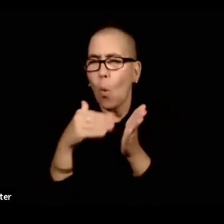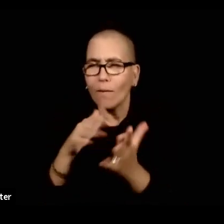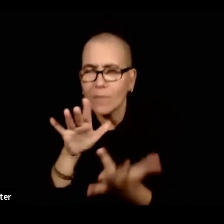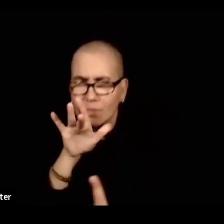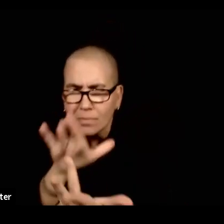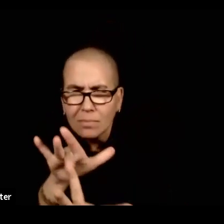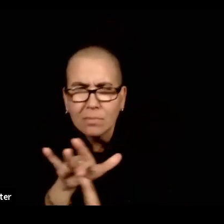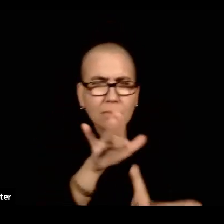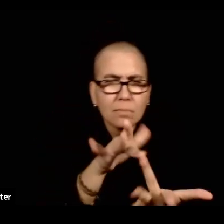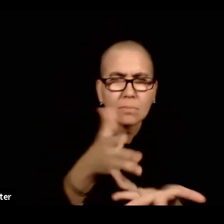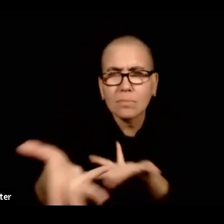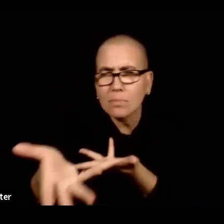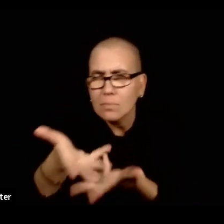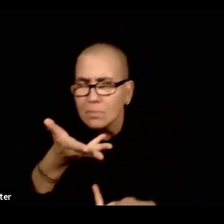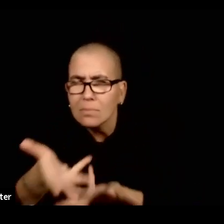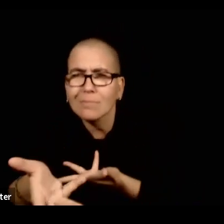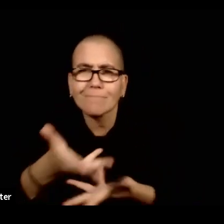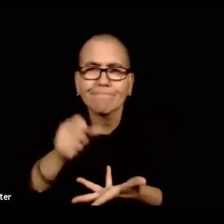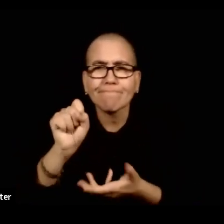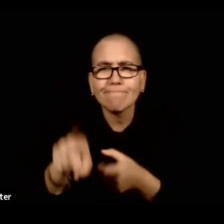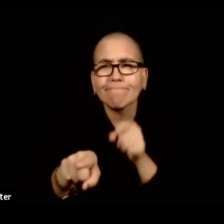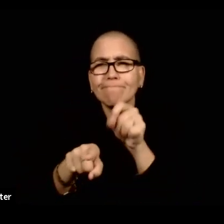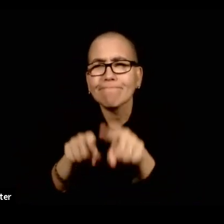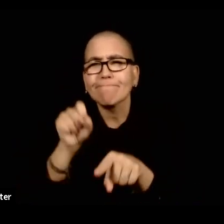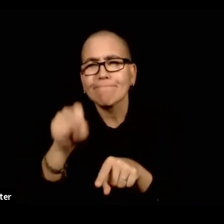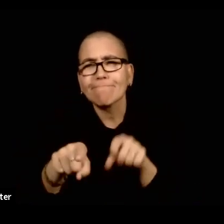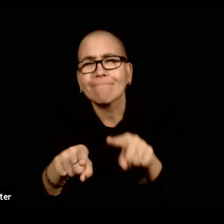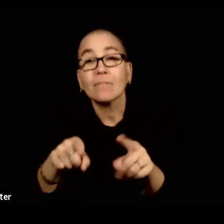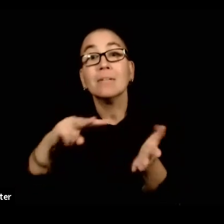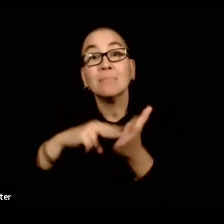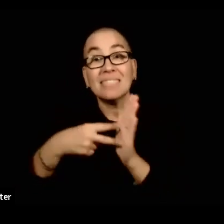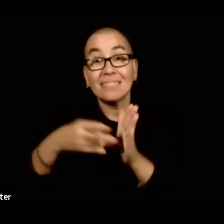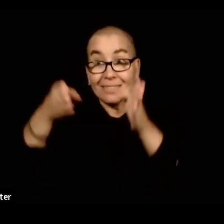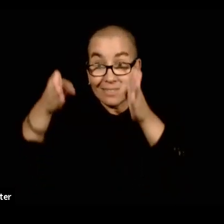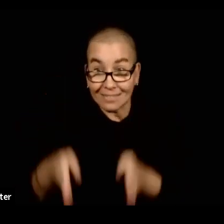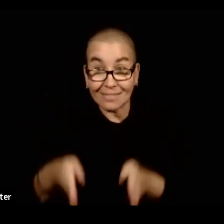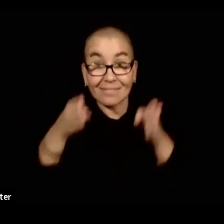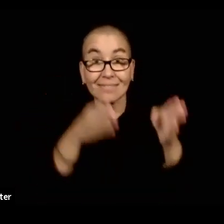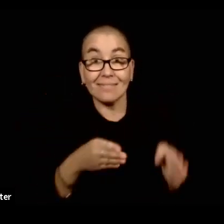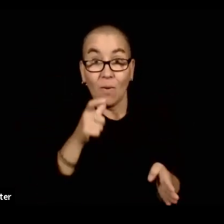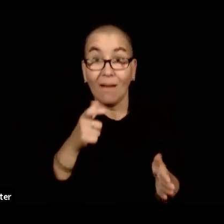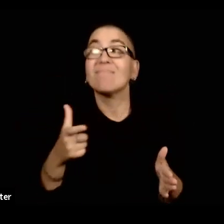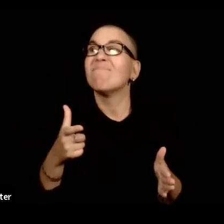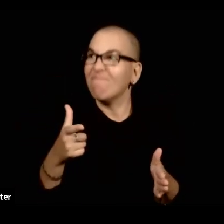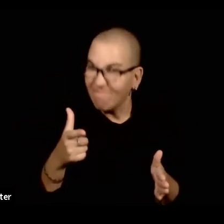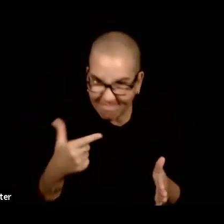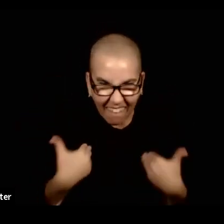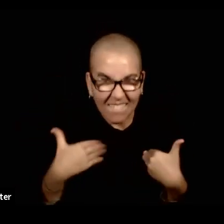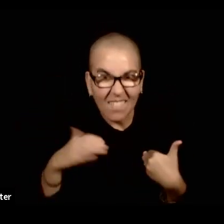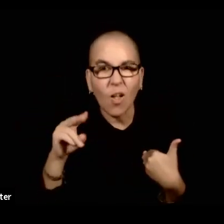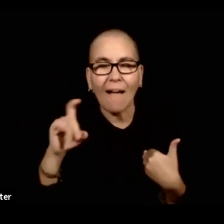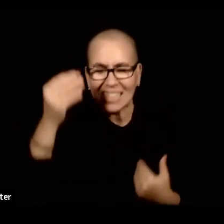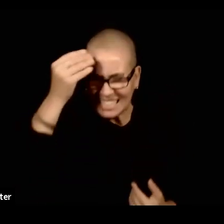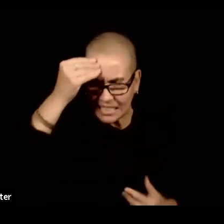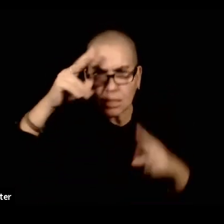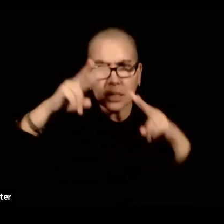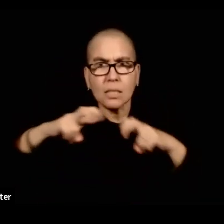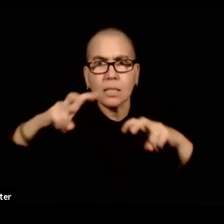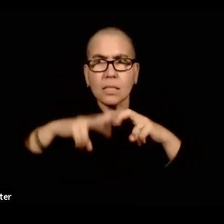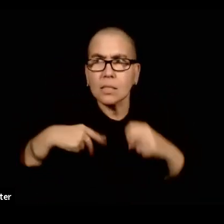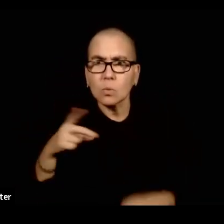without that, you can certainly tell people if you're comfortable sharing that information, but it doesn't give them something definitive